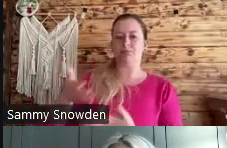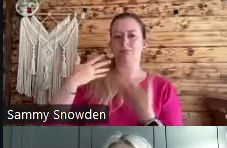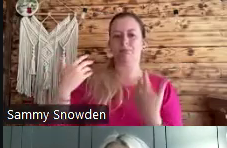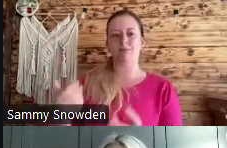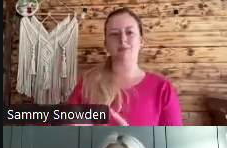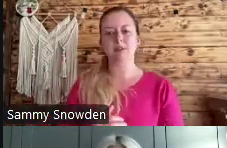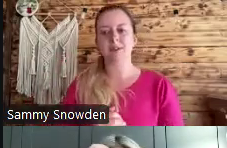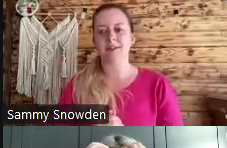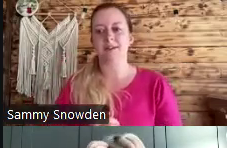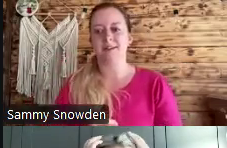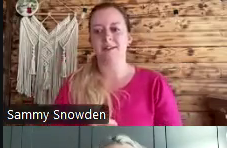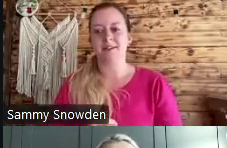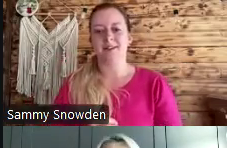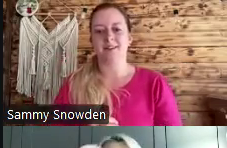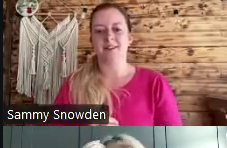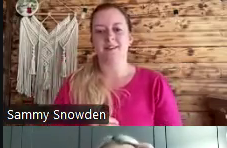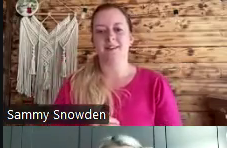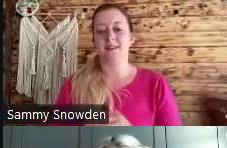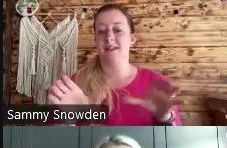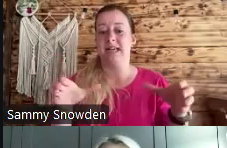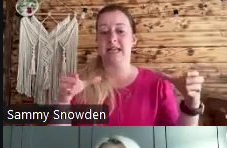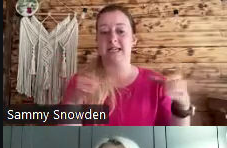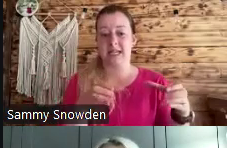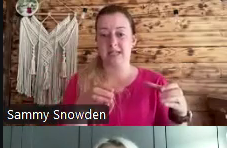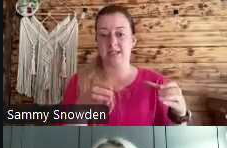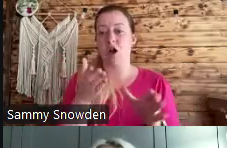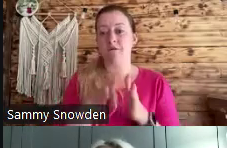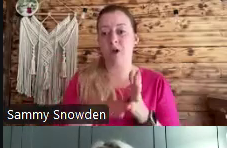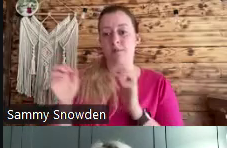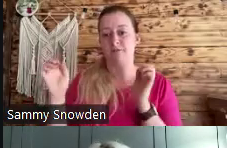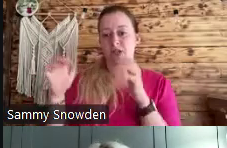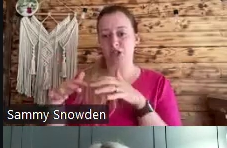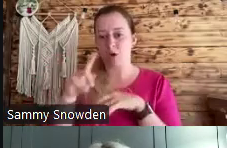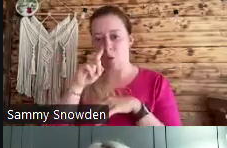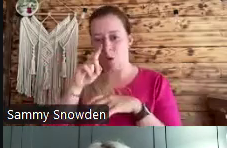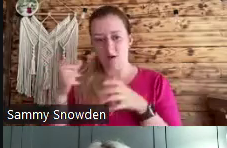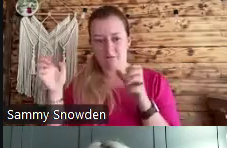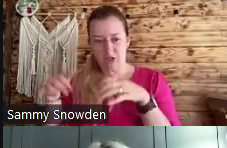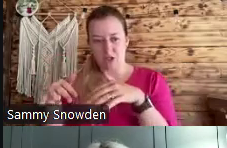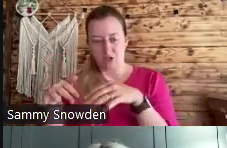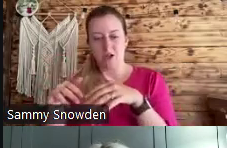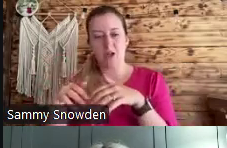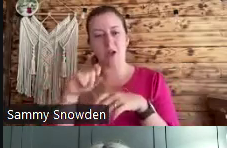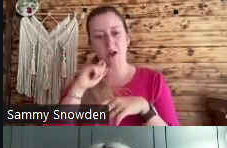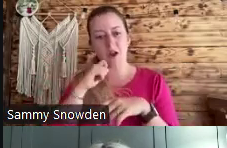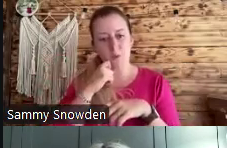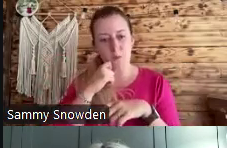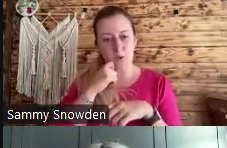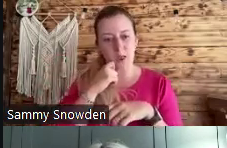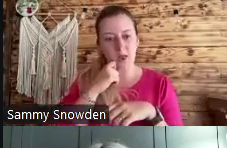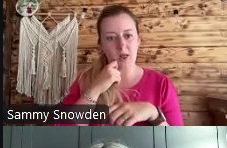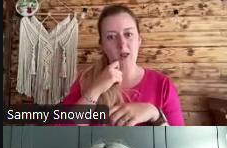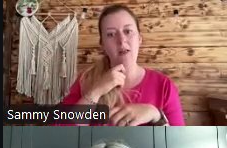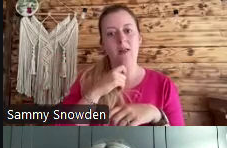We've still got the convention kit available while stocks last. It's available, and interestingly it is 10% off the